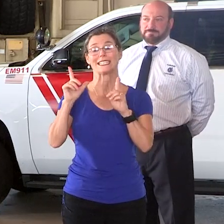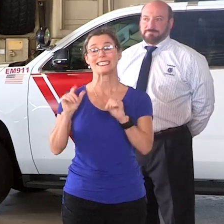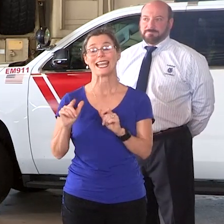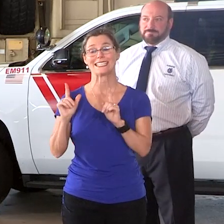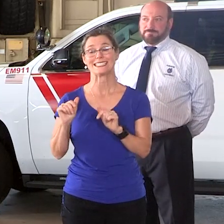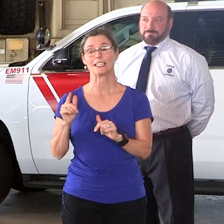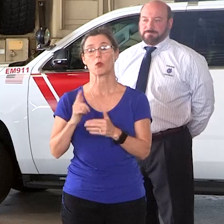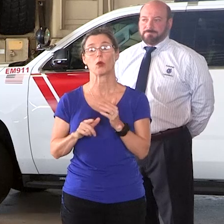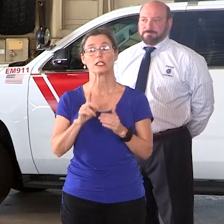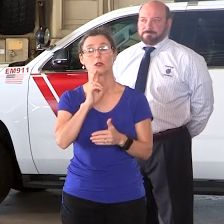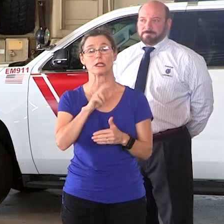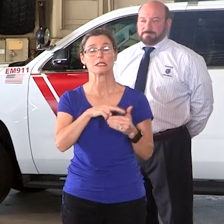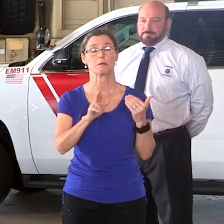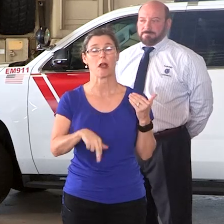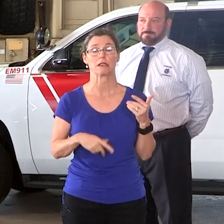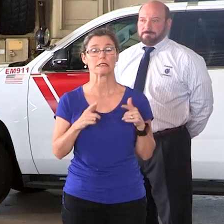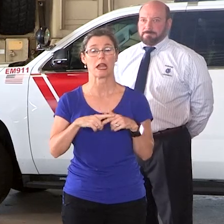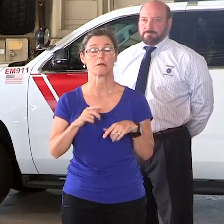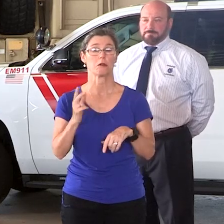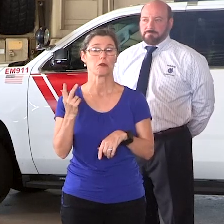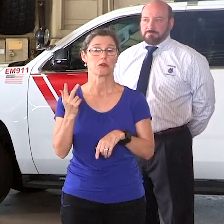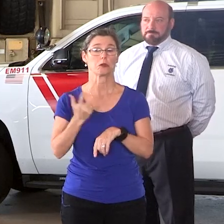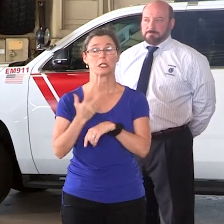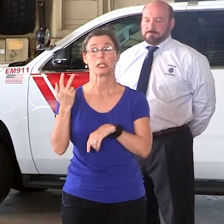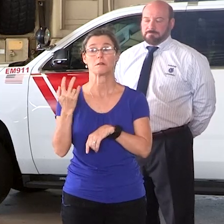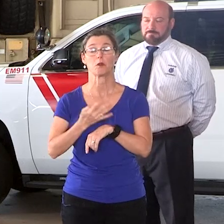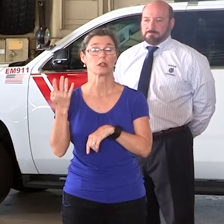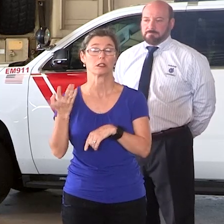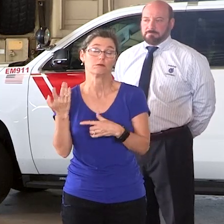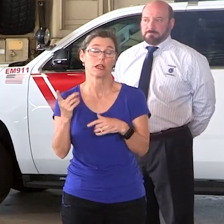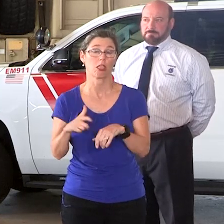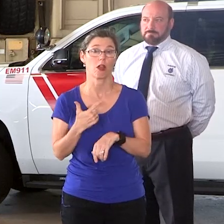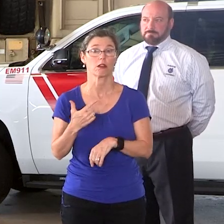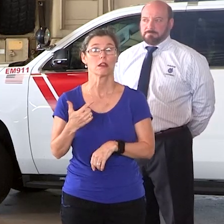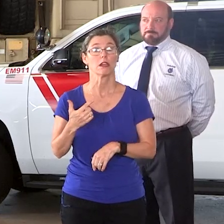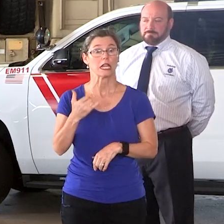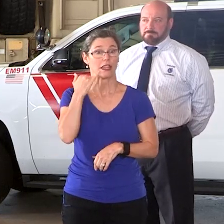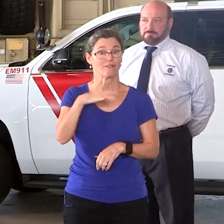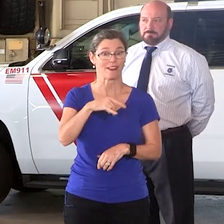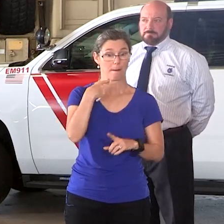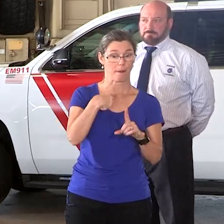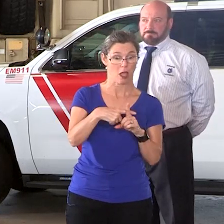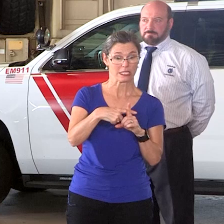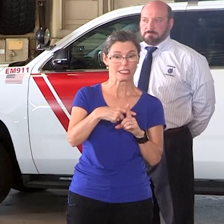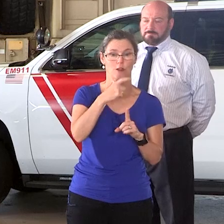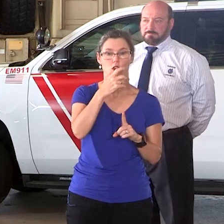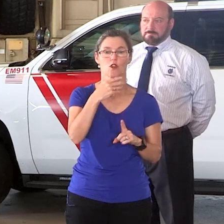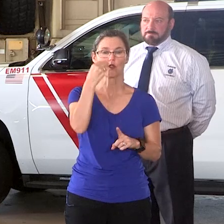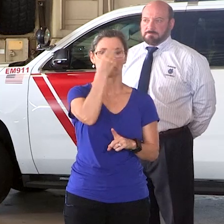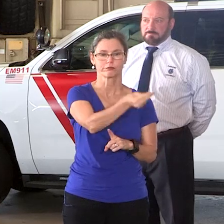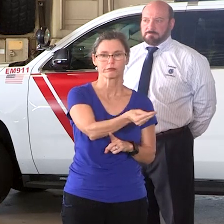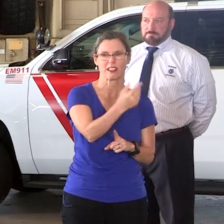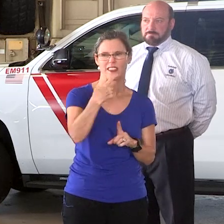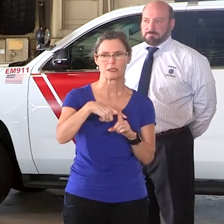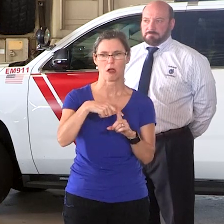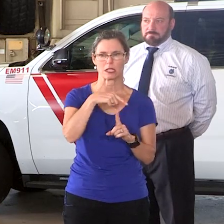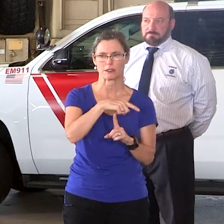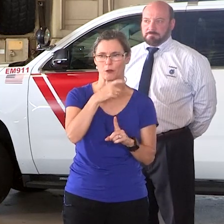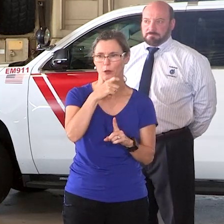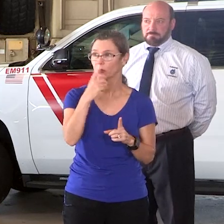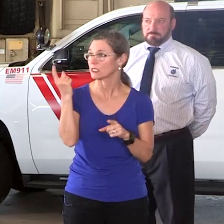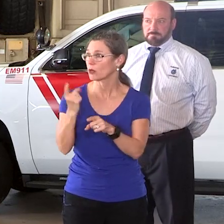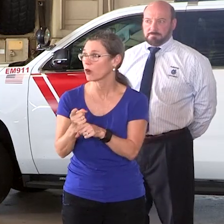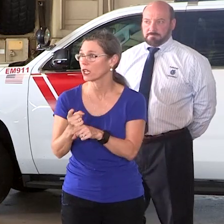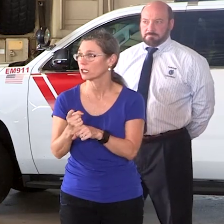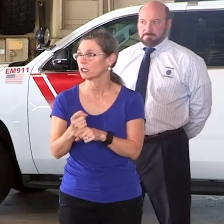Is it 3 days or 4 days? And then once a positive test comes in, who would be notified of the positive result? Is